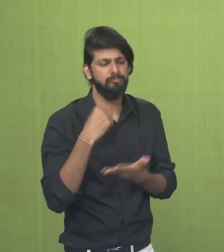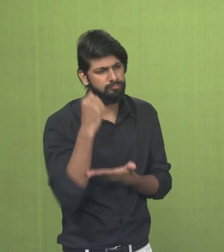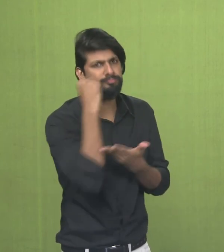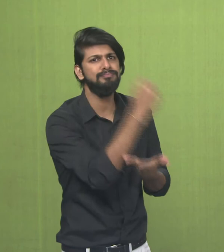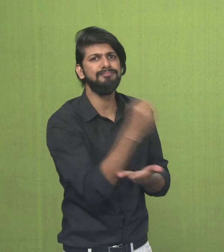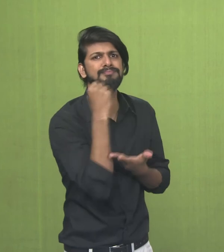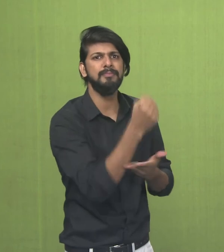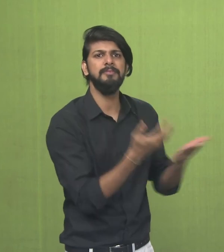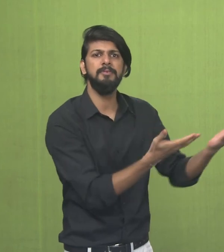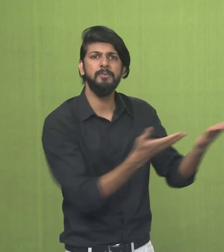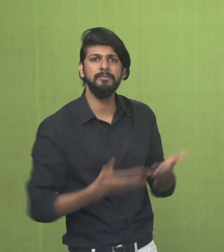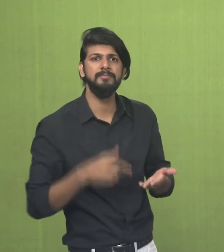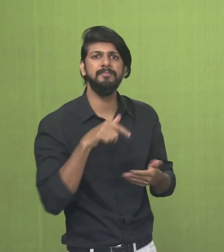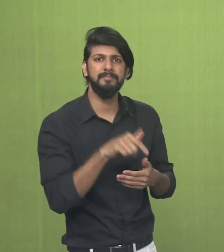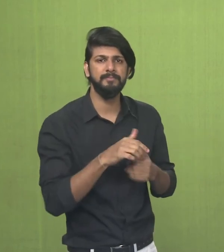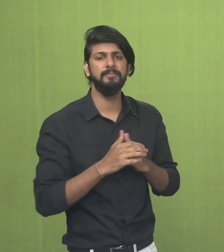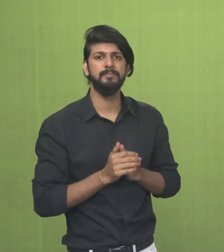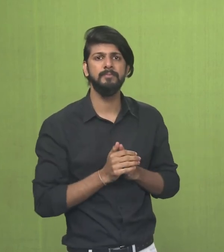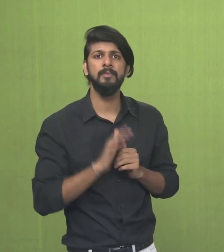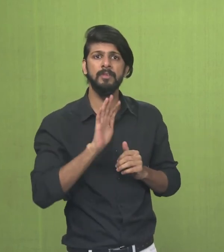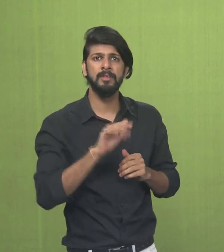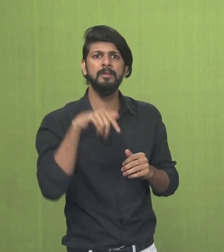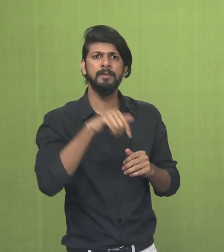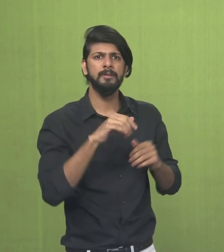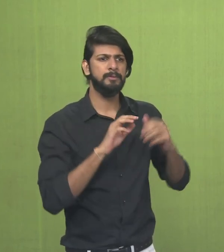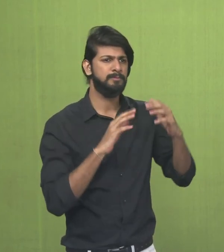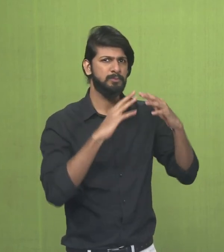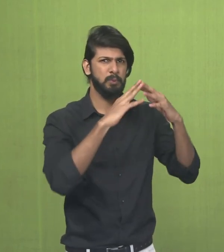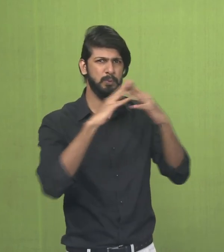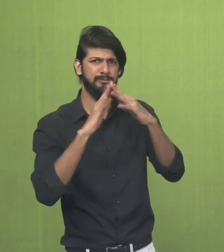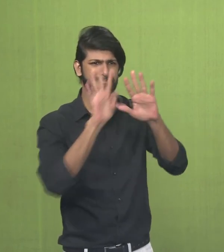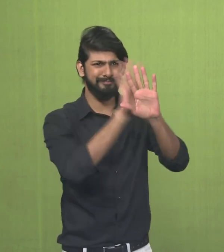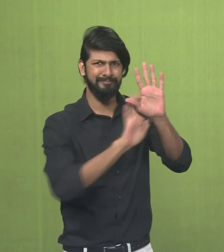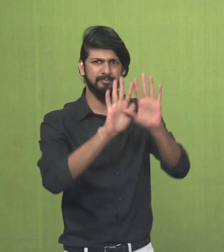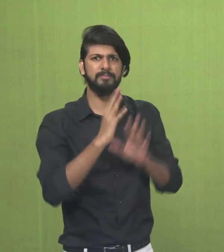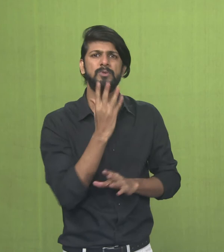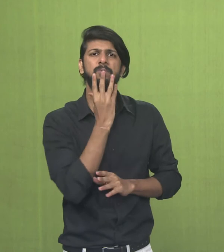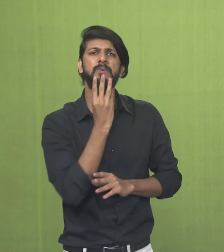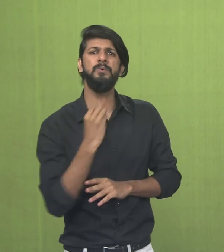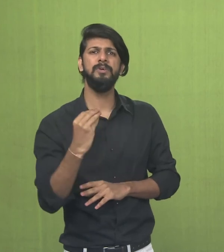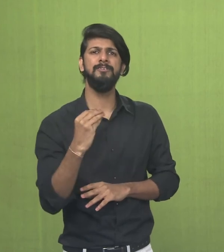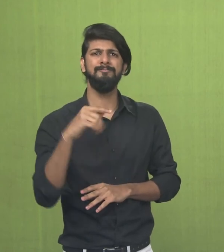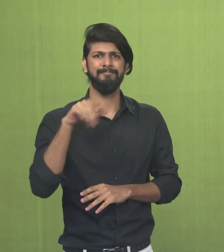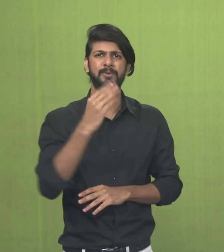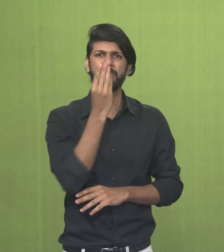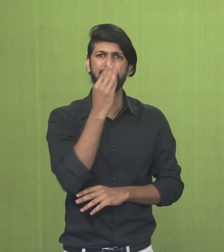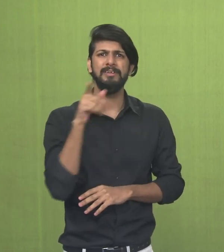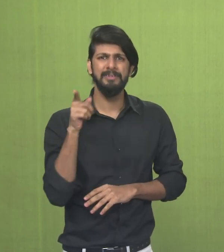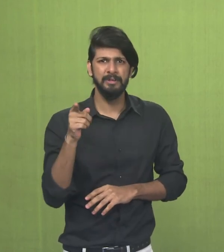started commissioning these artists, and Indian artists welcomed the opportunity. This was new opportunities, new work for them.